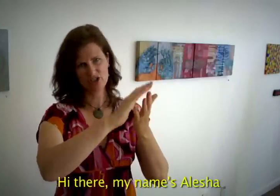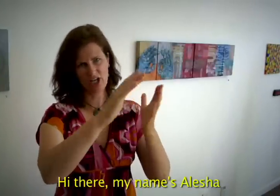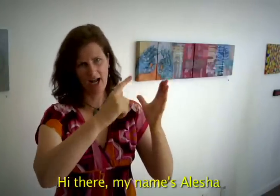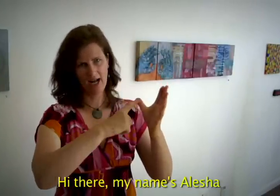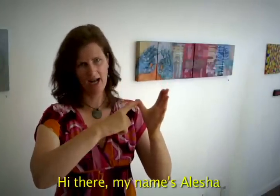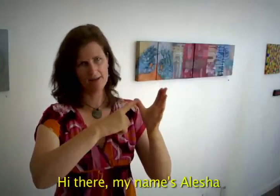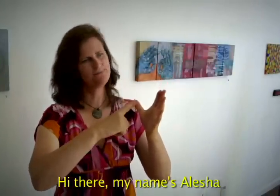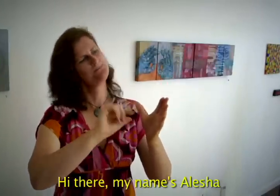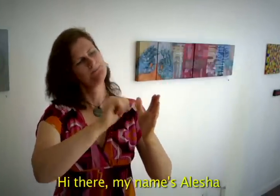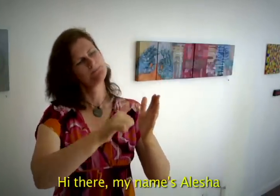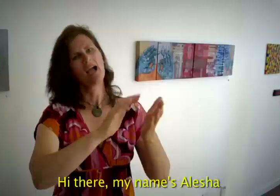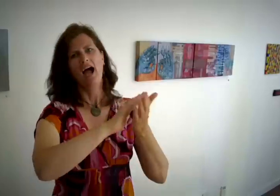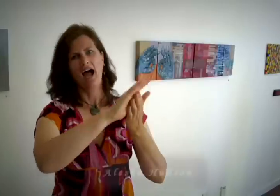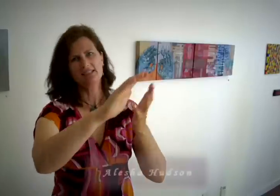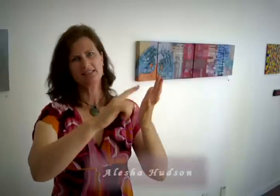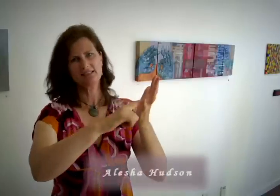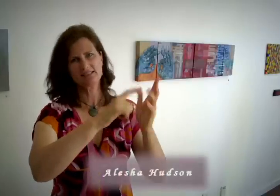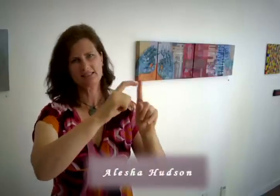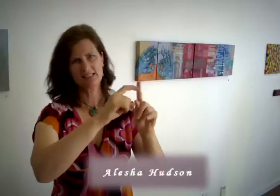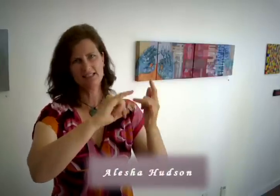My name's Alicia.